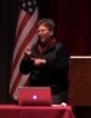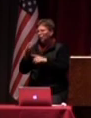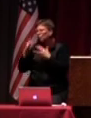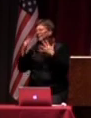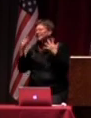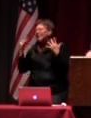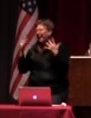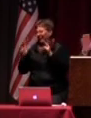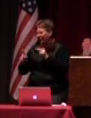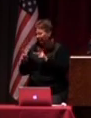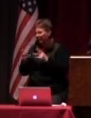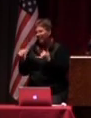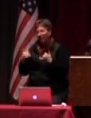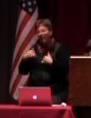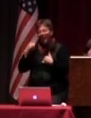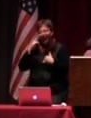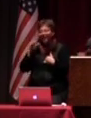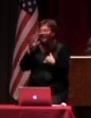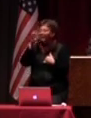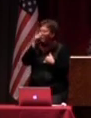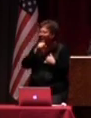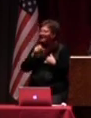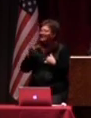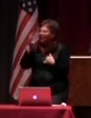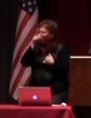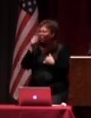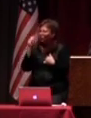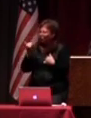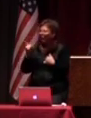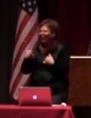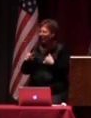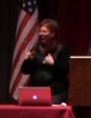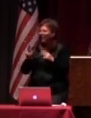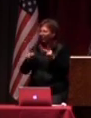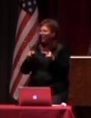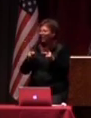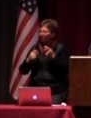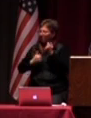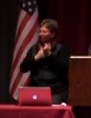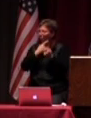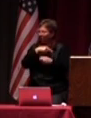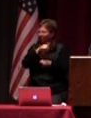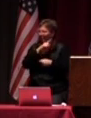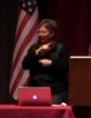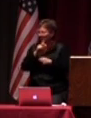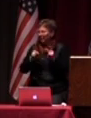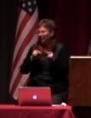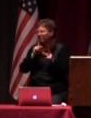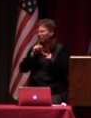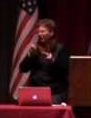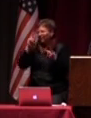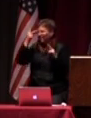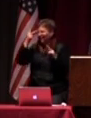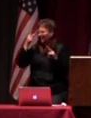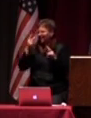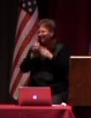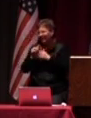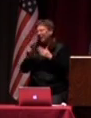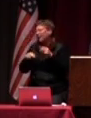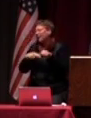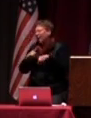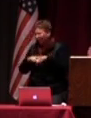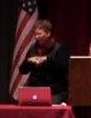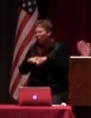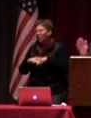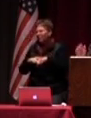Now, I think these assumptions about why there was this turn to these figures is actually rather misleading. Yes, of course there's a recourse